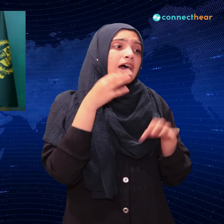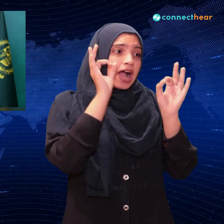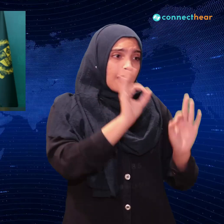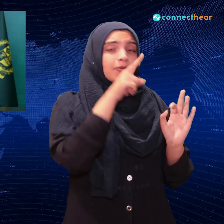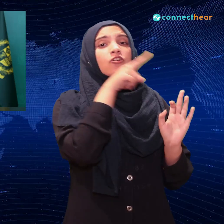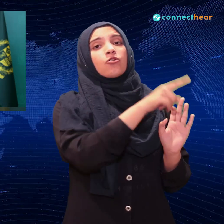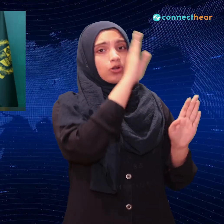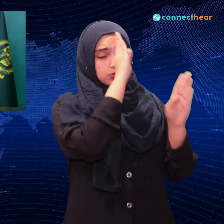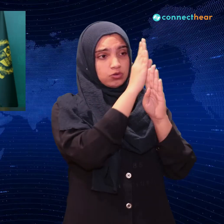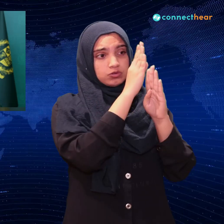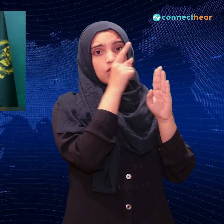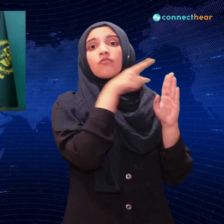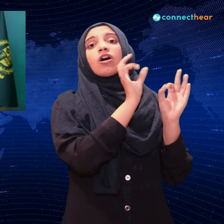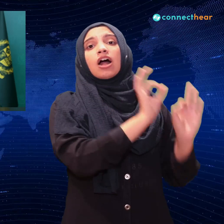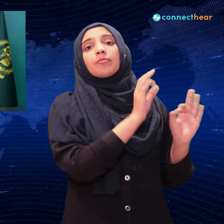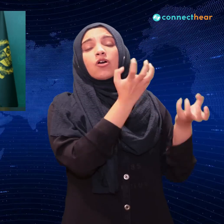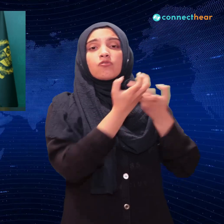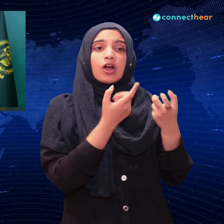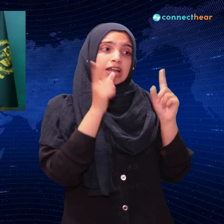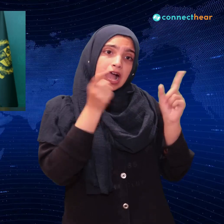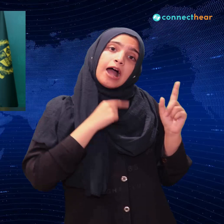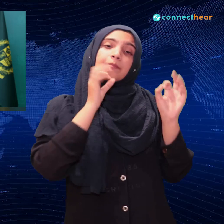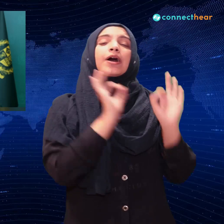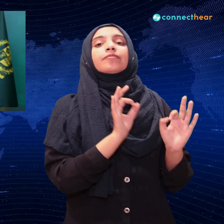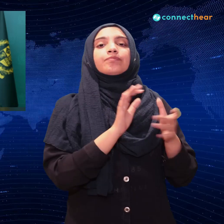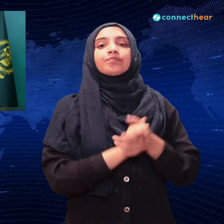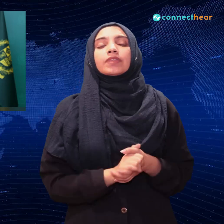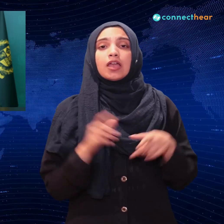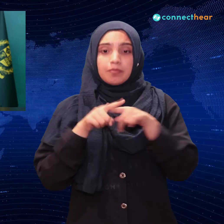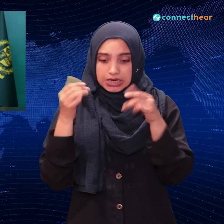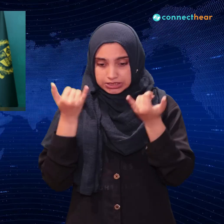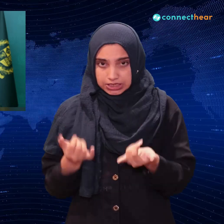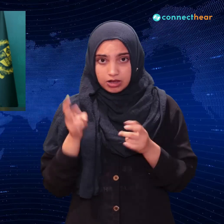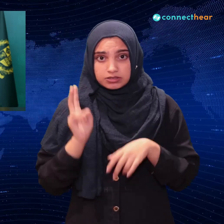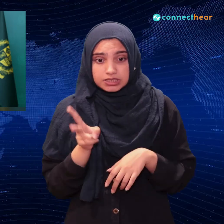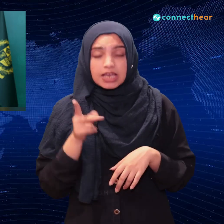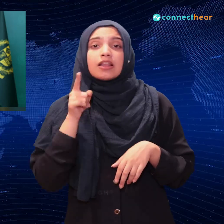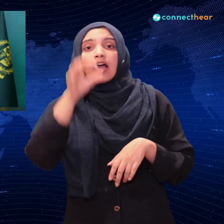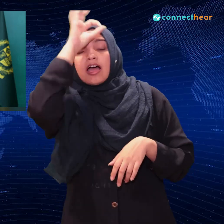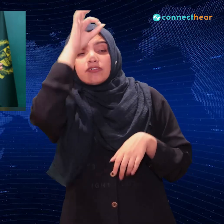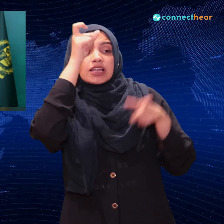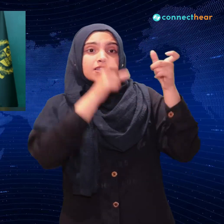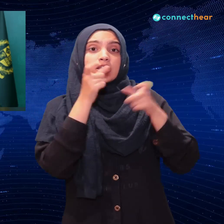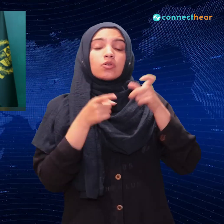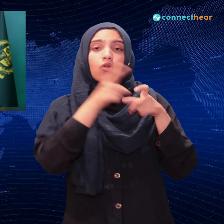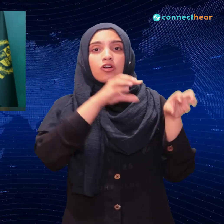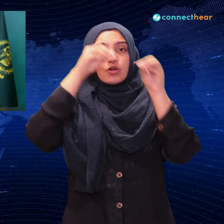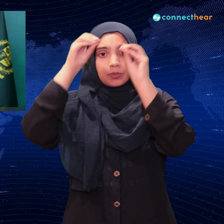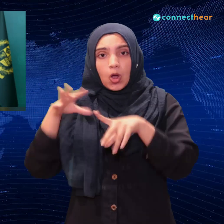Then there were 3 million Afghan refugees still in Pakistan, all Pashtuns, living in